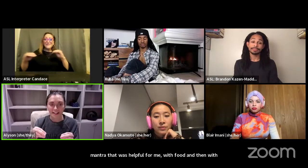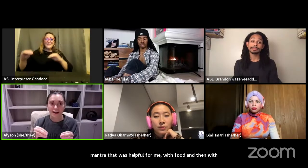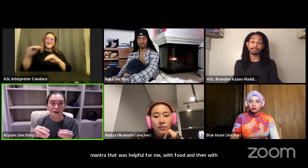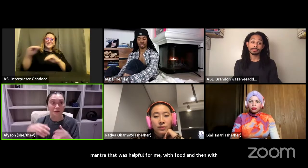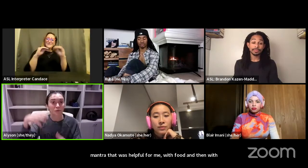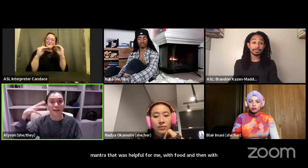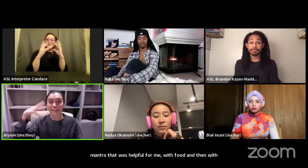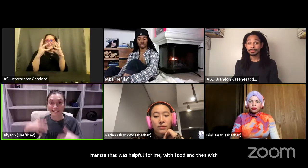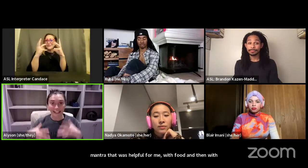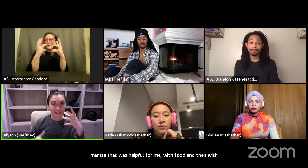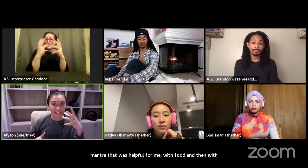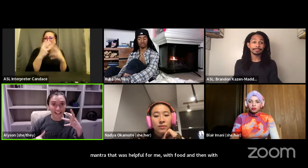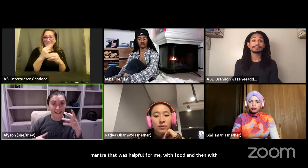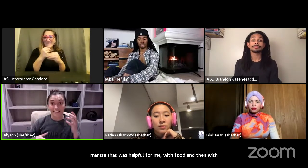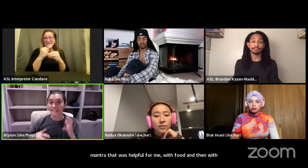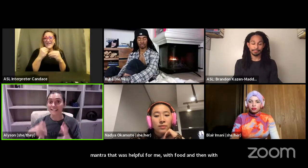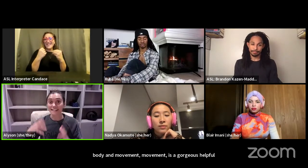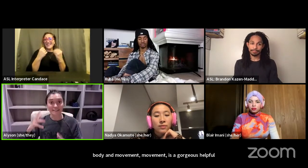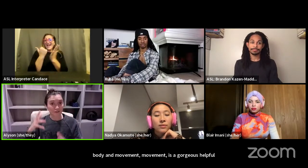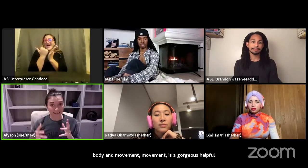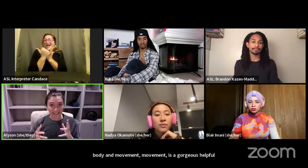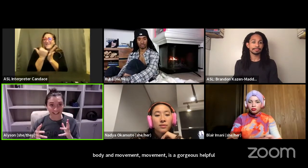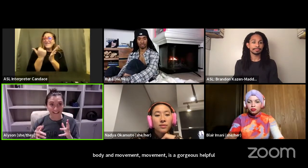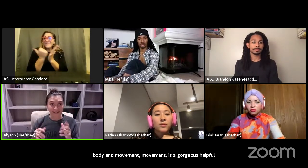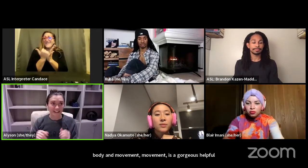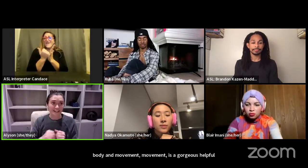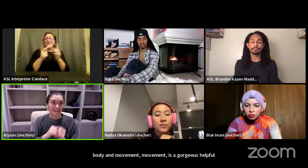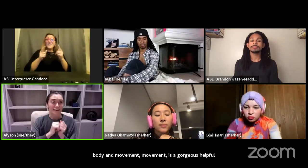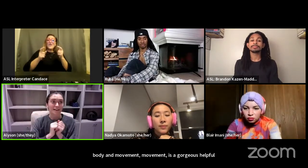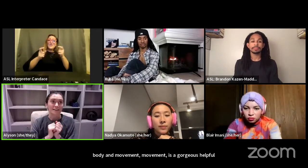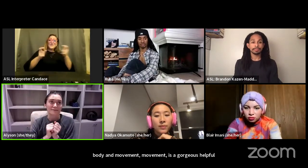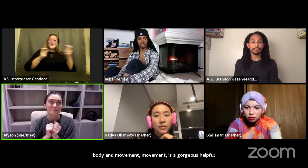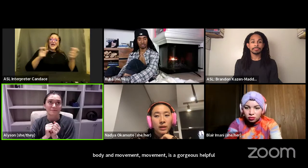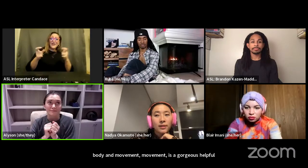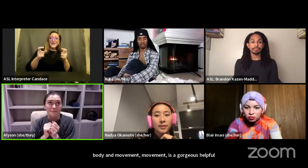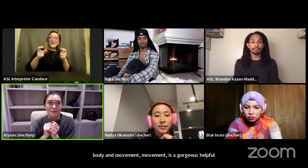helpful, regulating, de-stressing